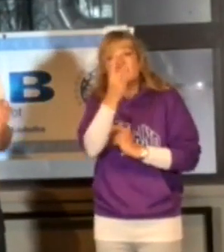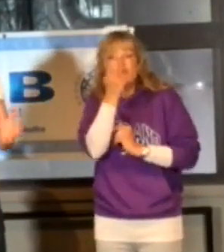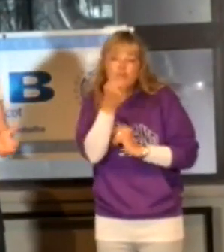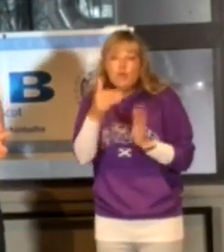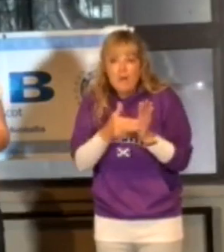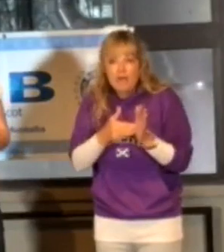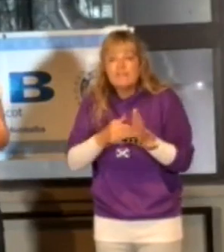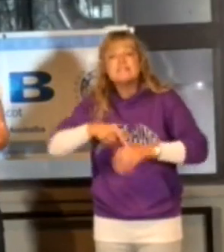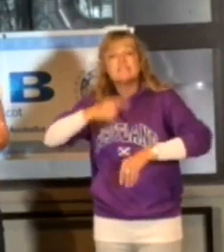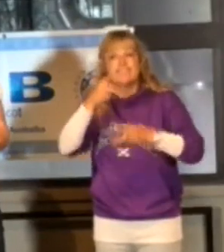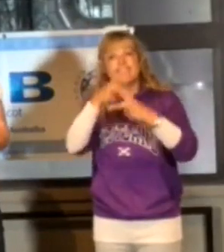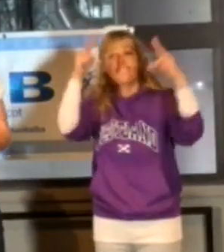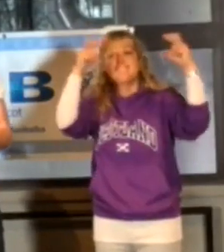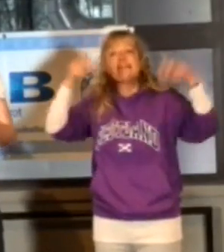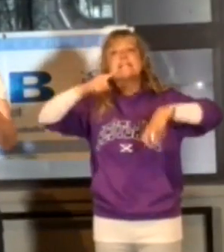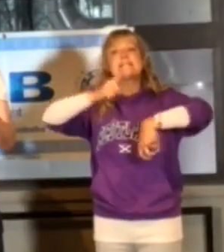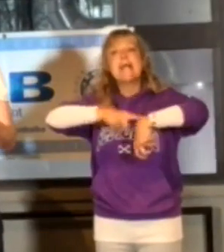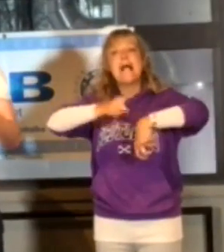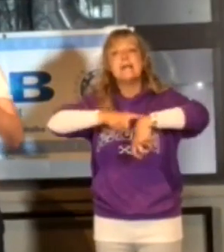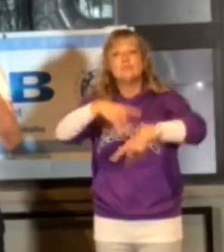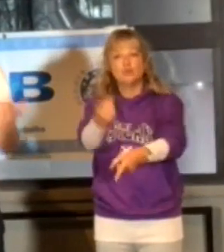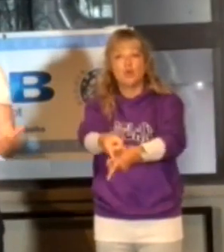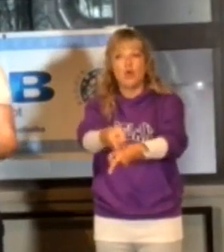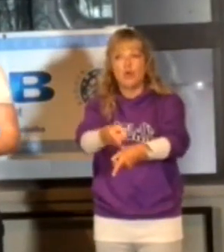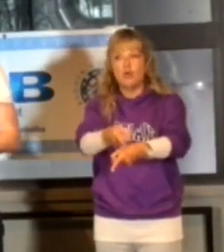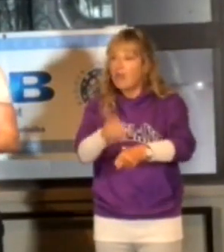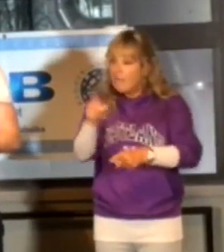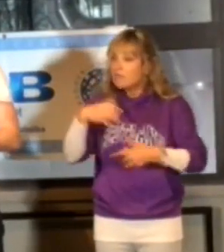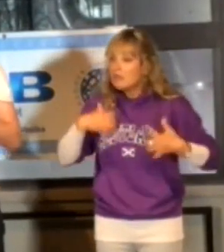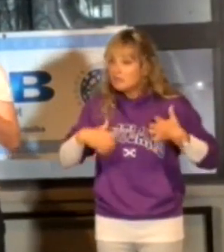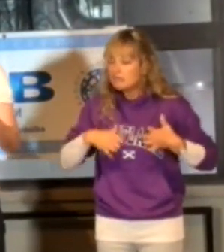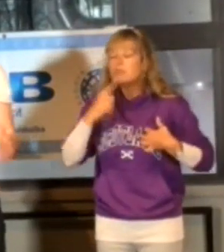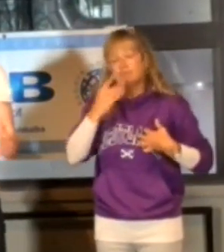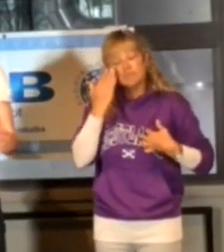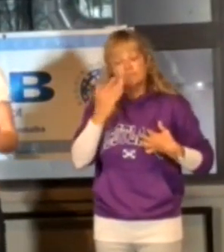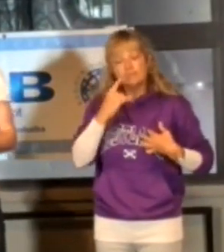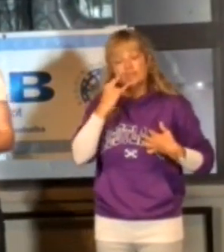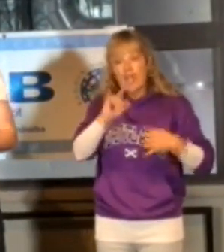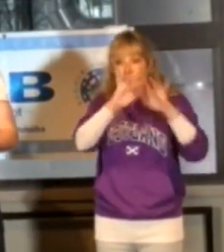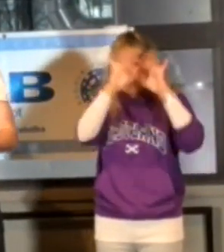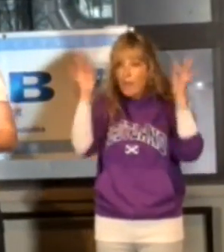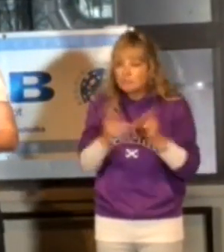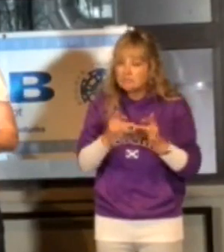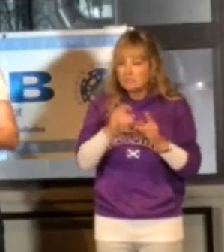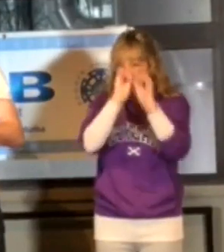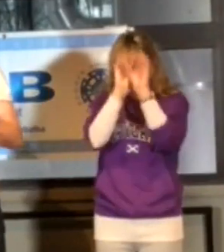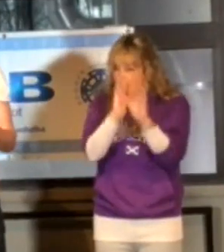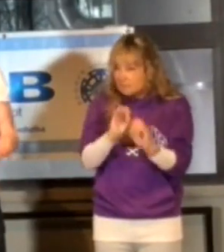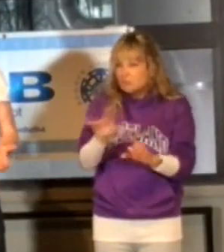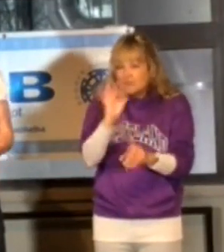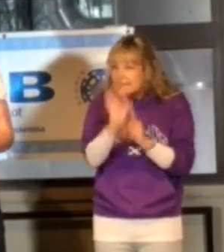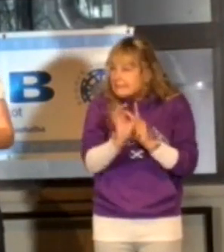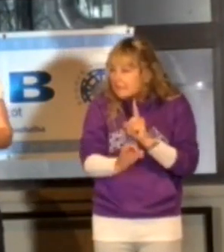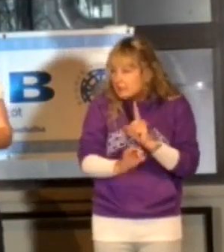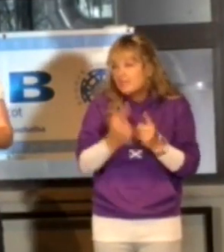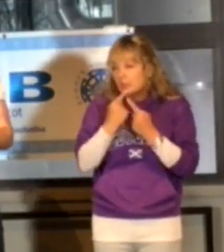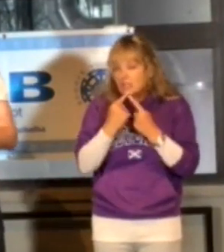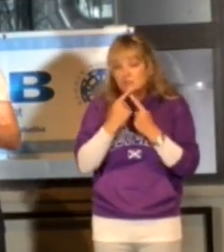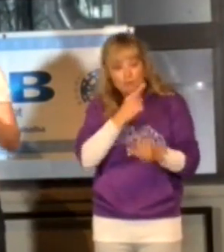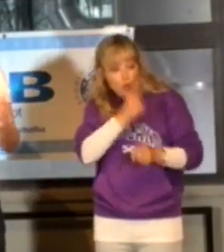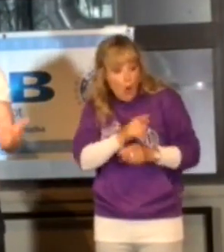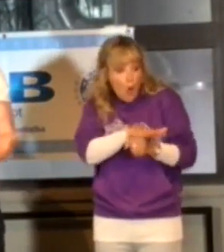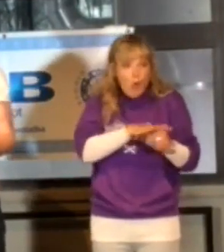It's time to talk. If so, please go to our website, give us your details, speak to your local Yes